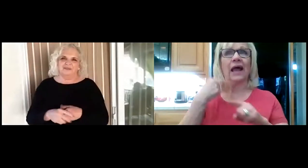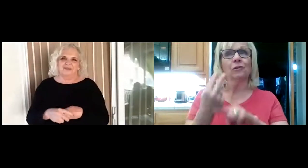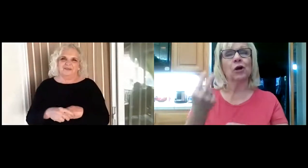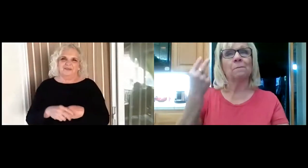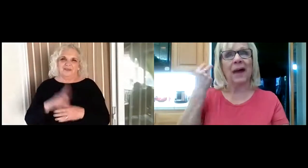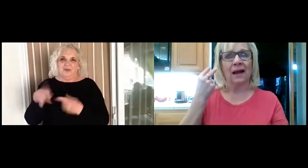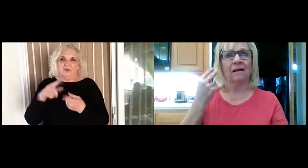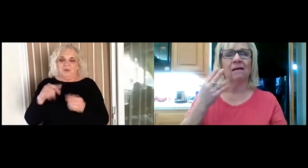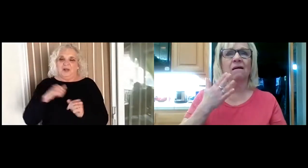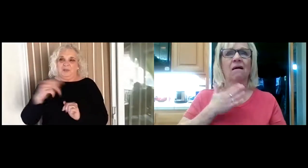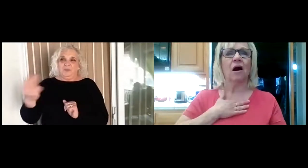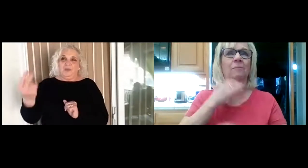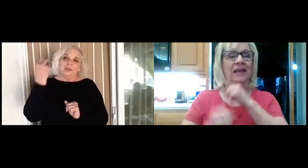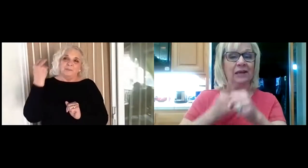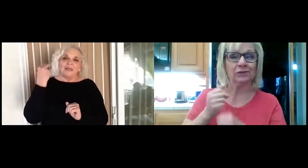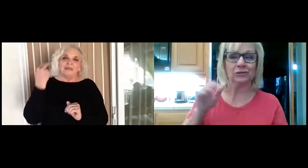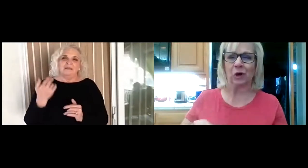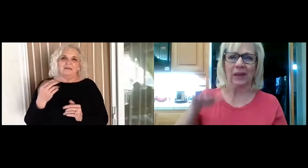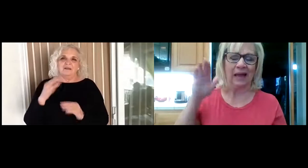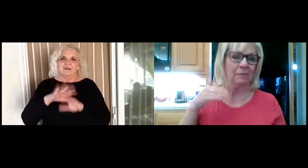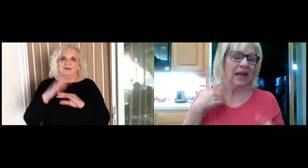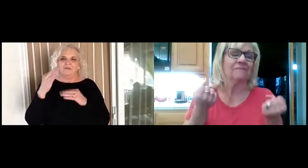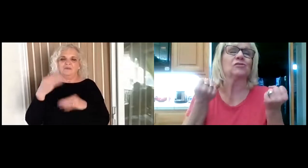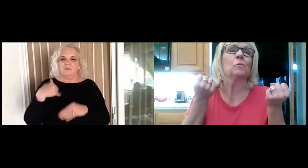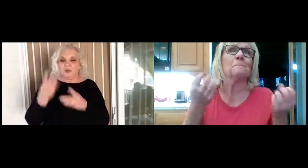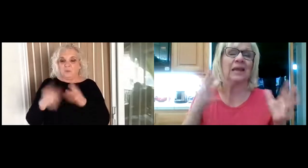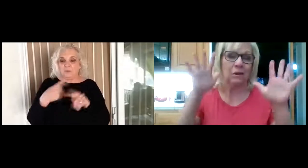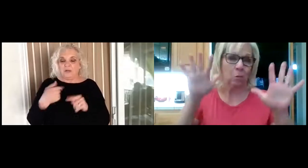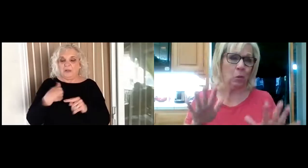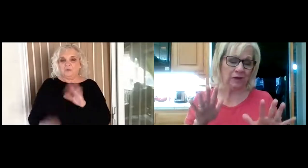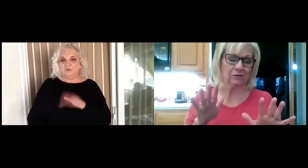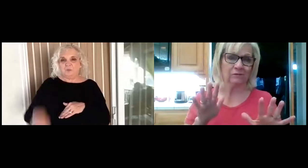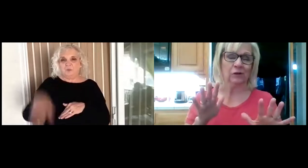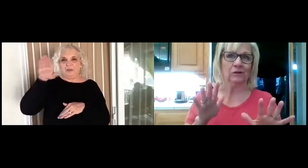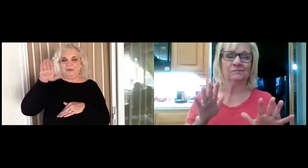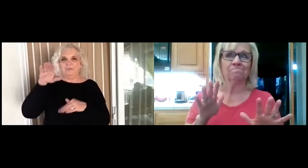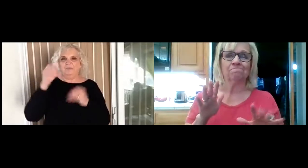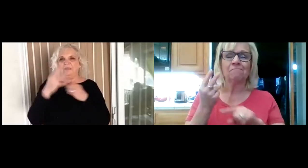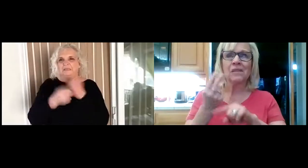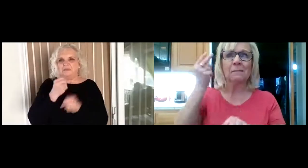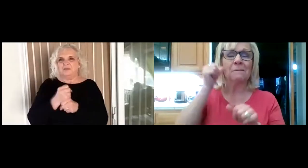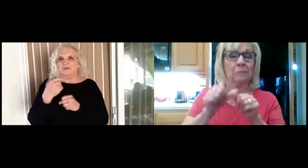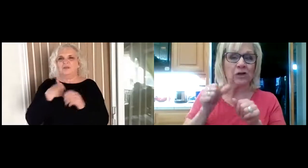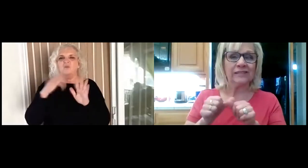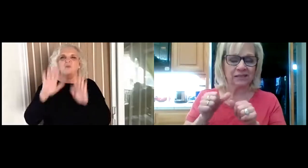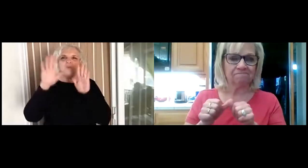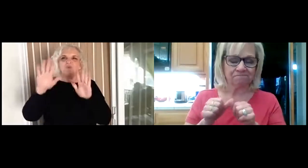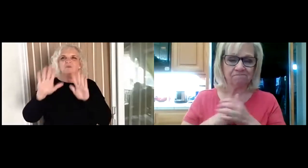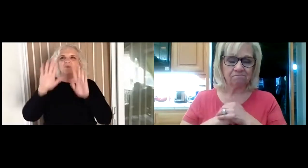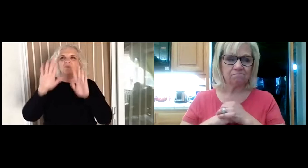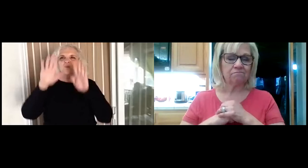And when I look back on my years growing up, I have so many wonderful